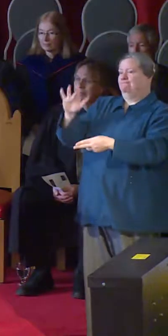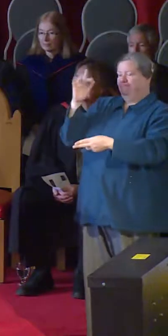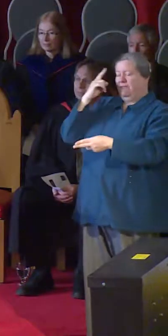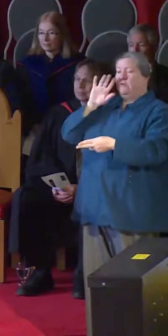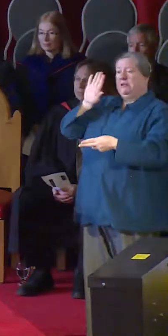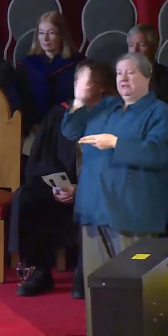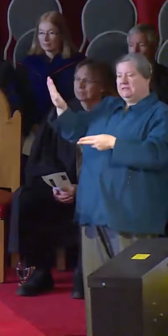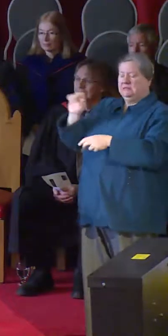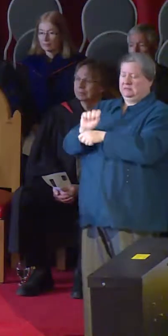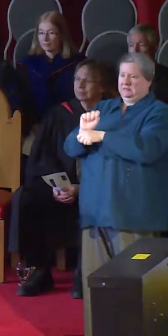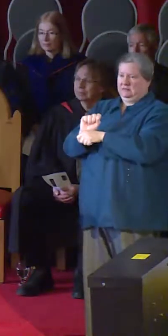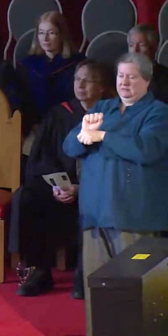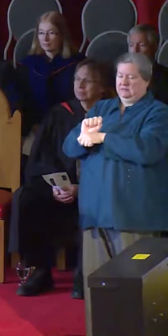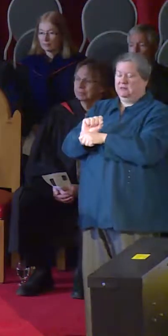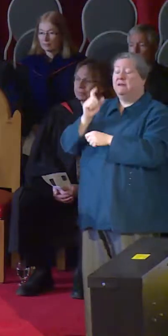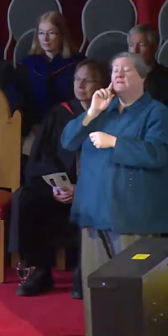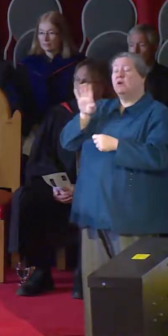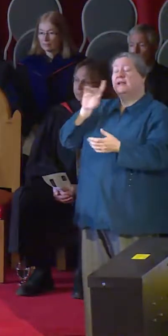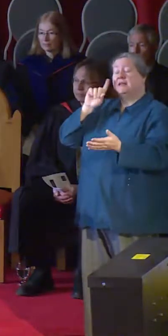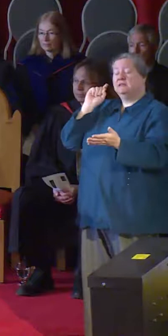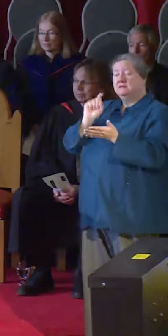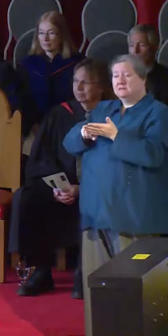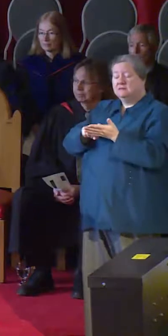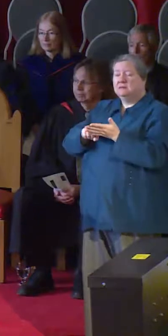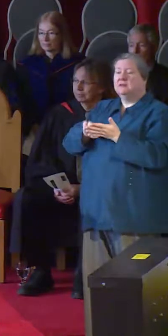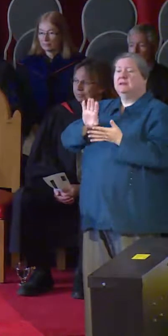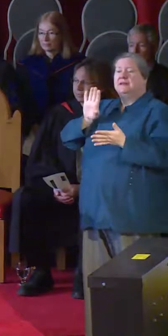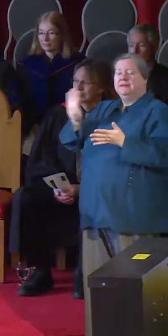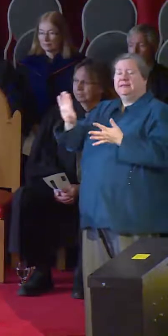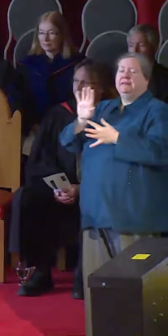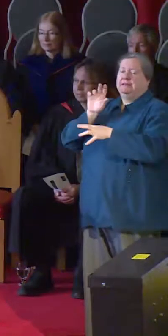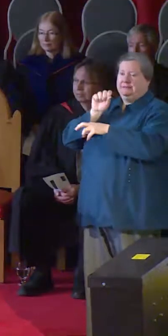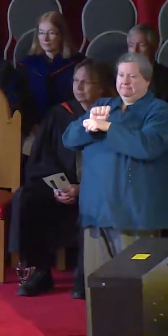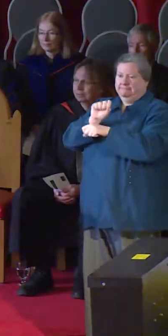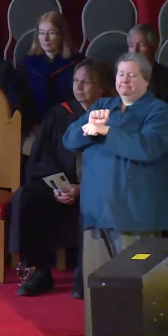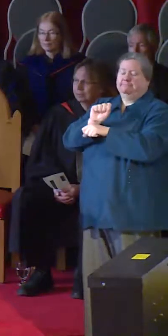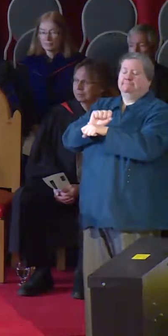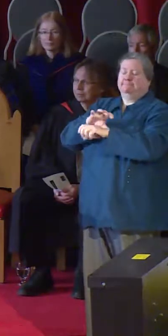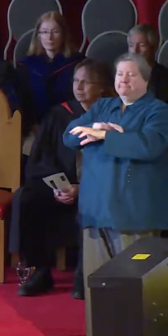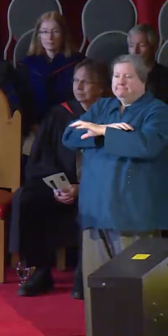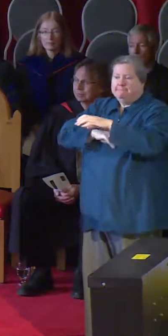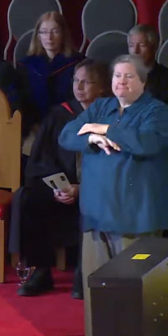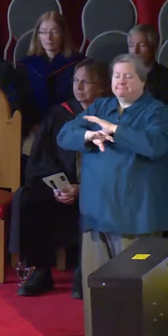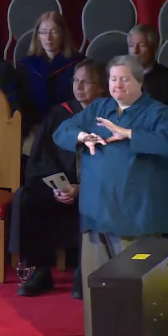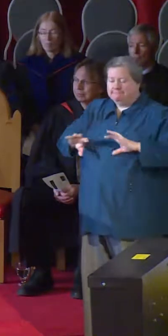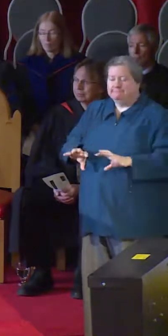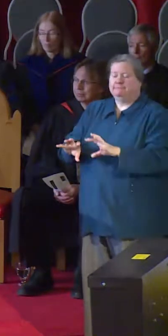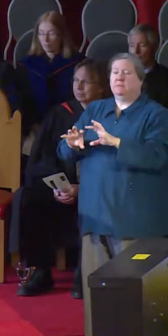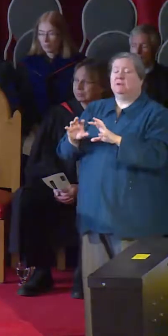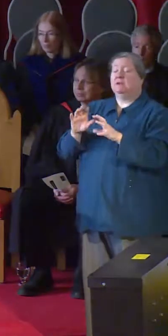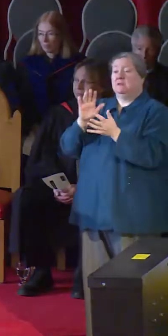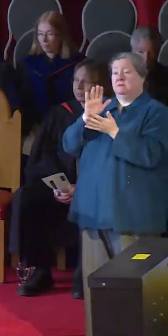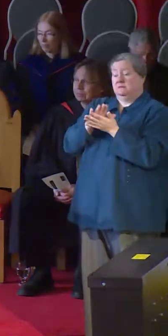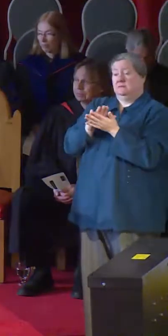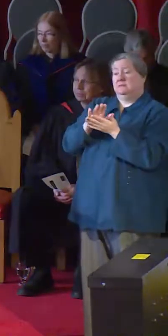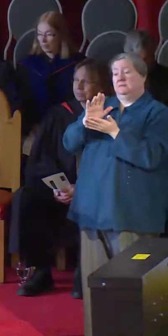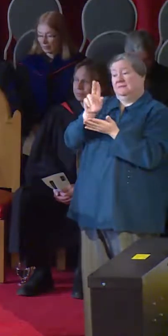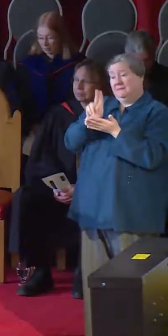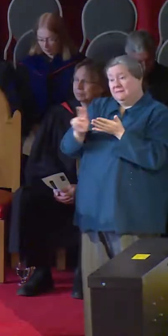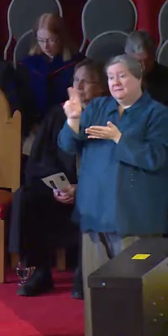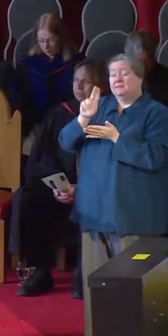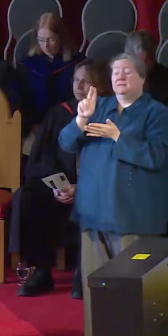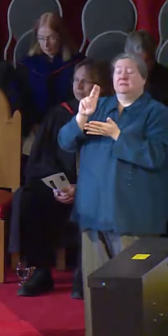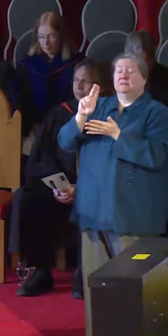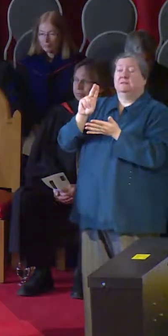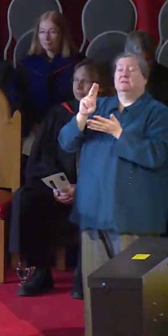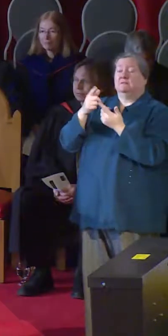well-deserved recognition of his outstanding and ongoing contributions to both the scholarly community and the University of Guelph, I ask you,